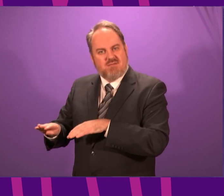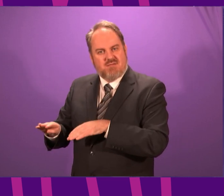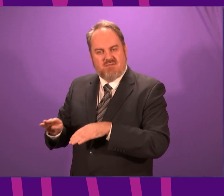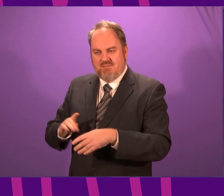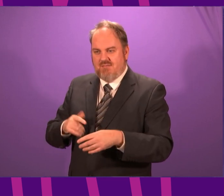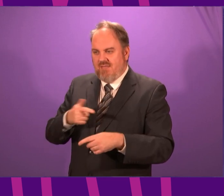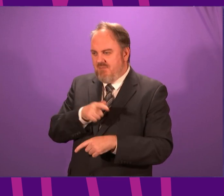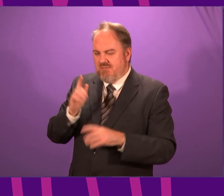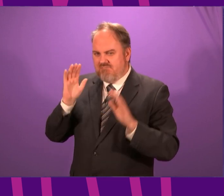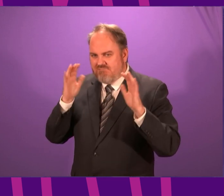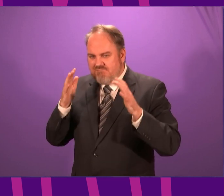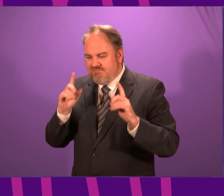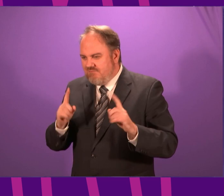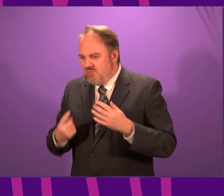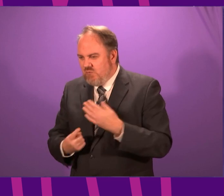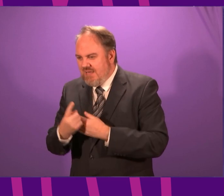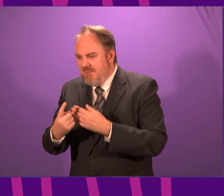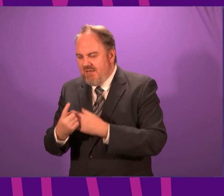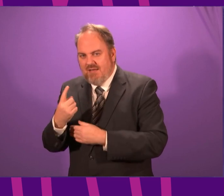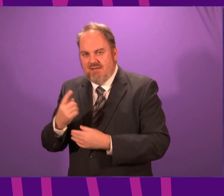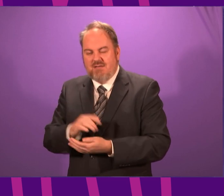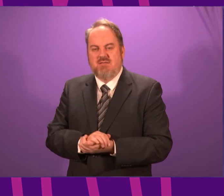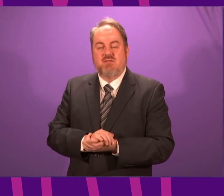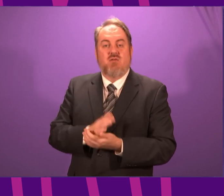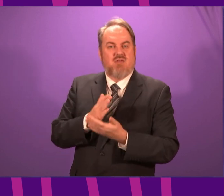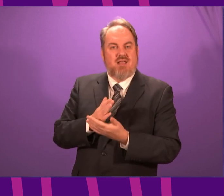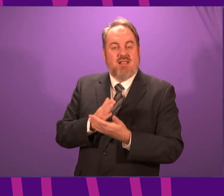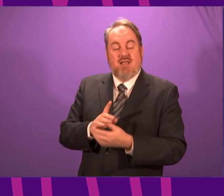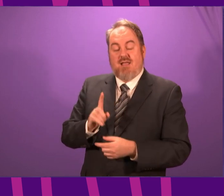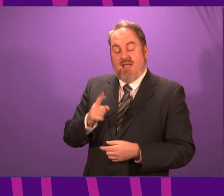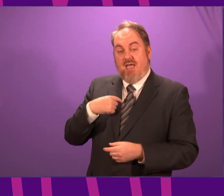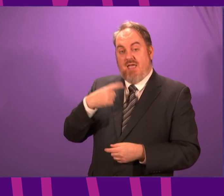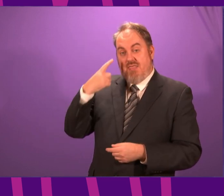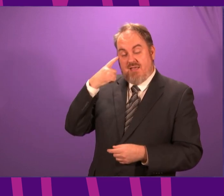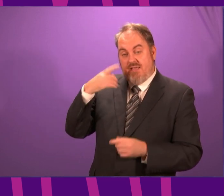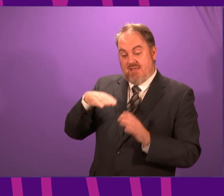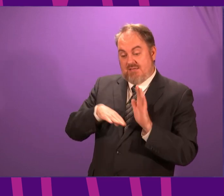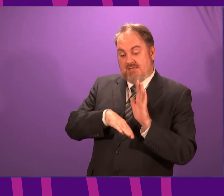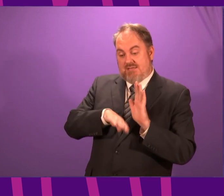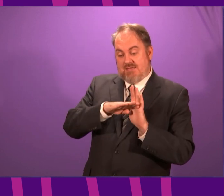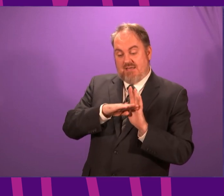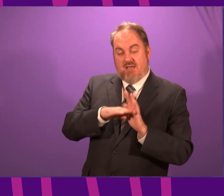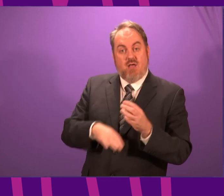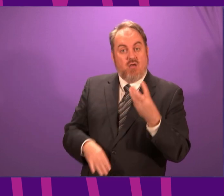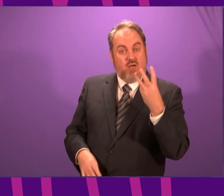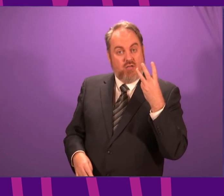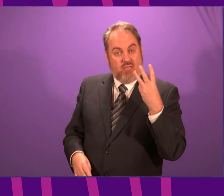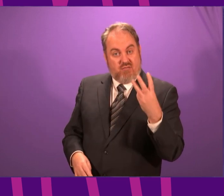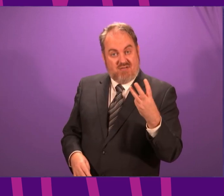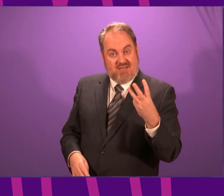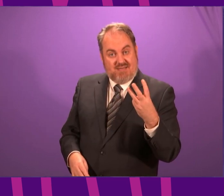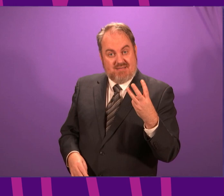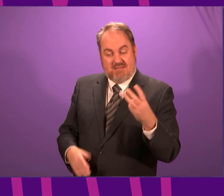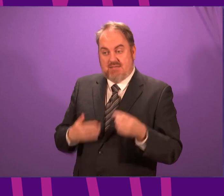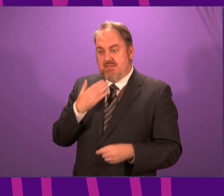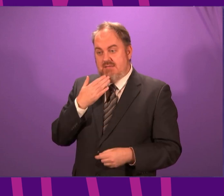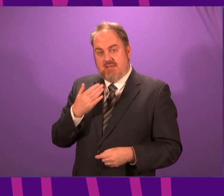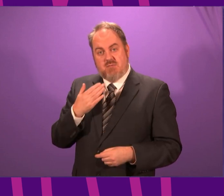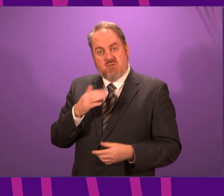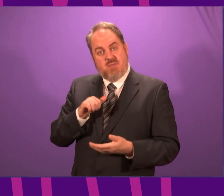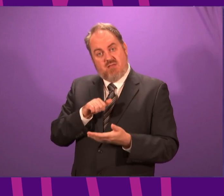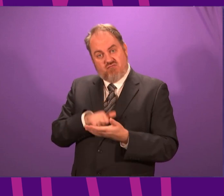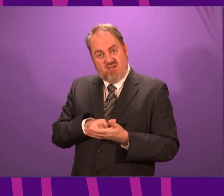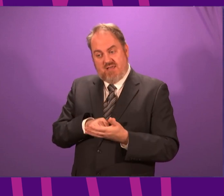queries as well across Central Scotland. I do, however, think that Tier 3 is unfortunately the right place for